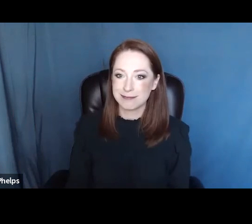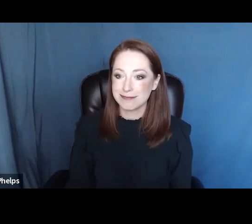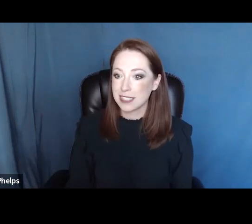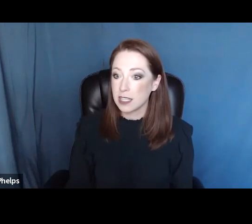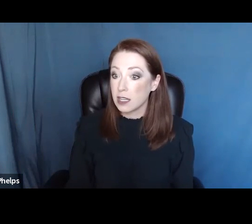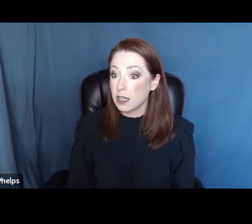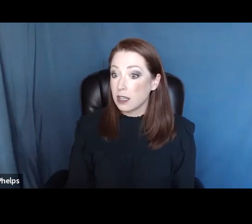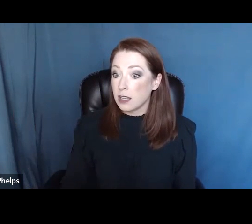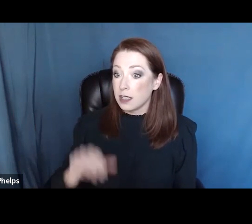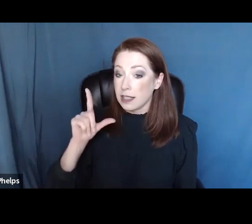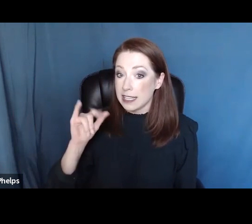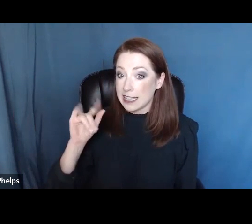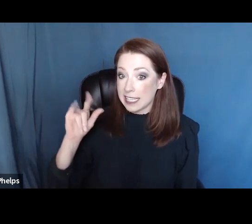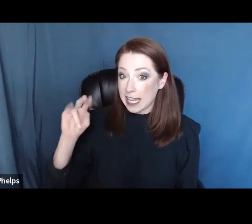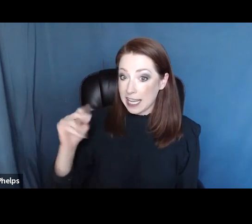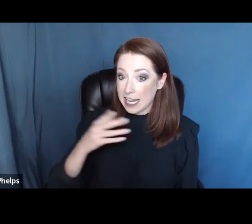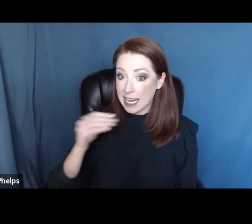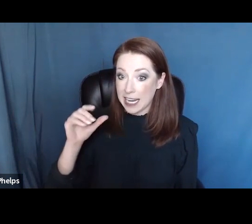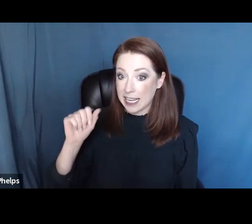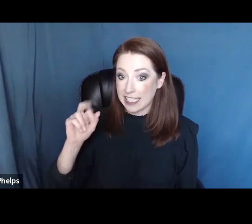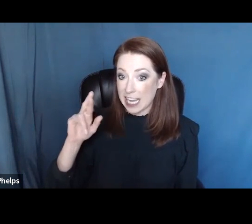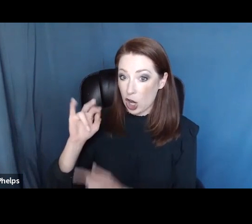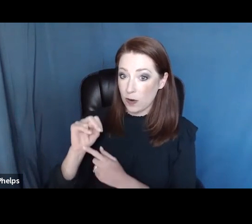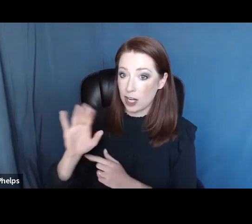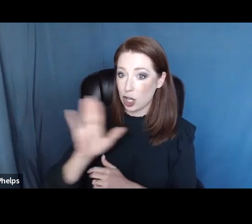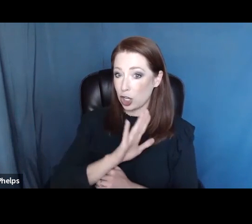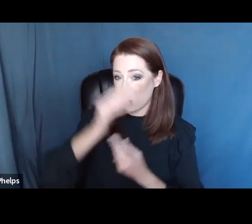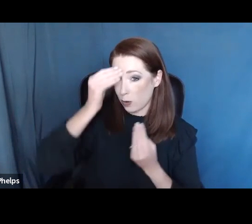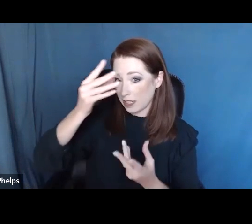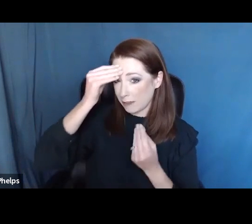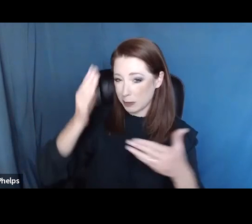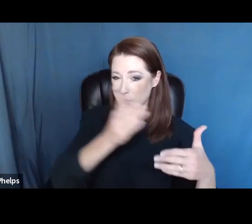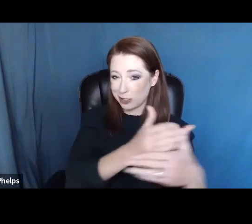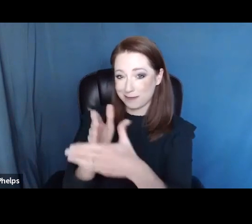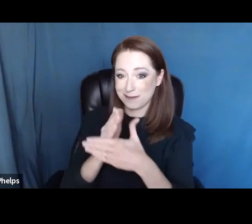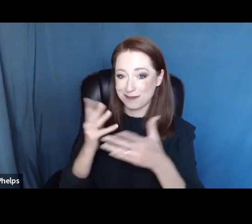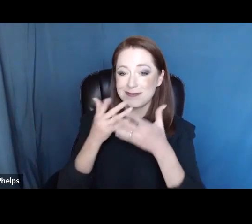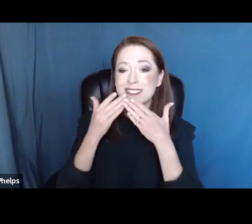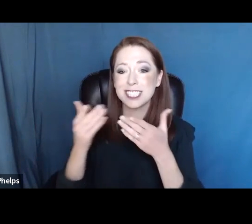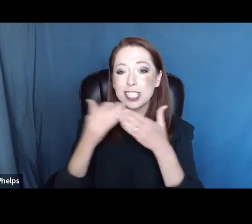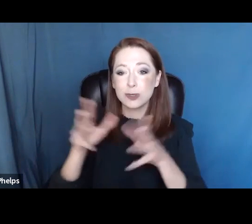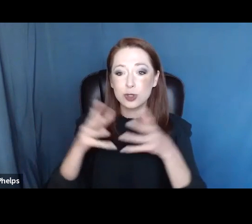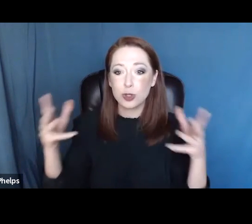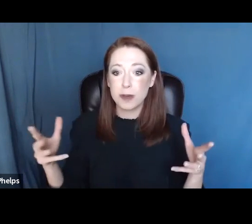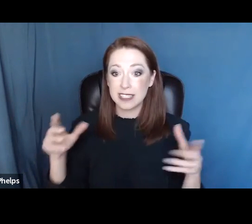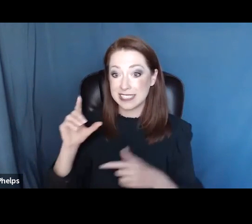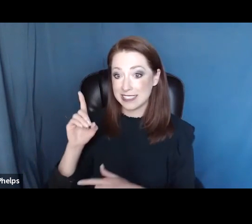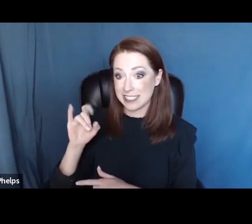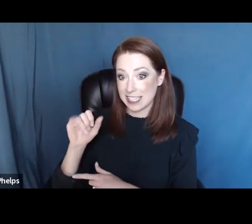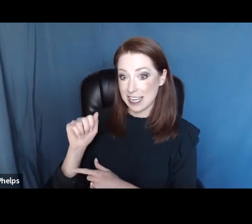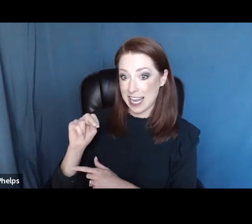Lily and Aaron, thank you so much for sharing your knowledge and wisdom with us. Thank you to all the attendees,